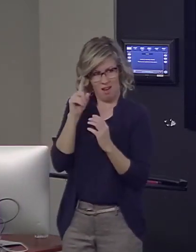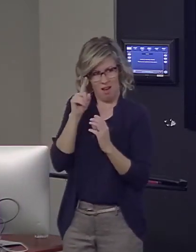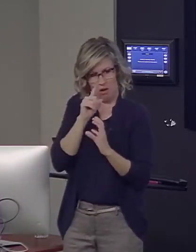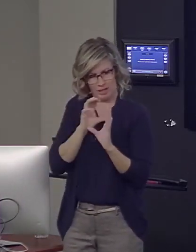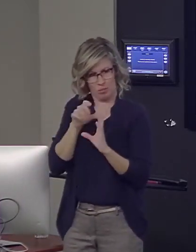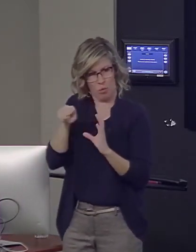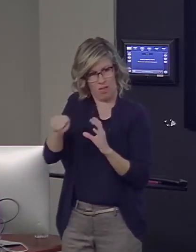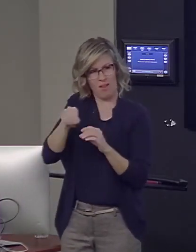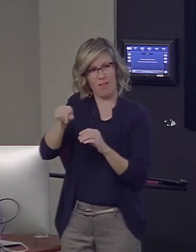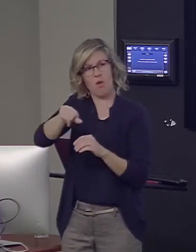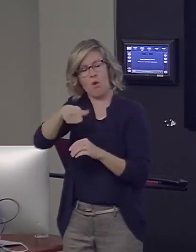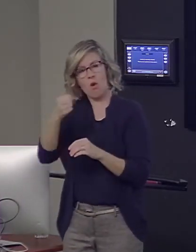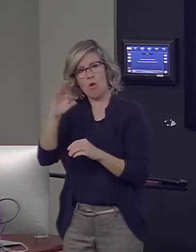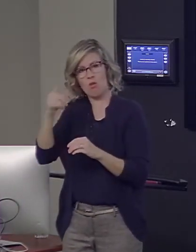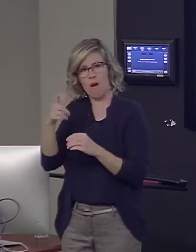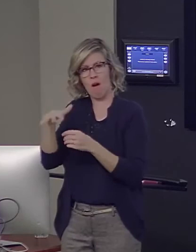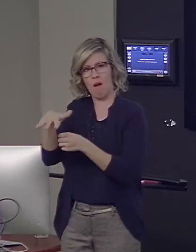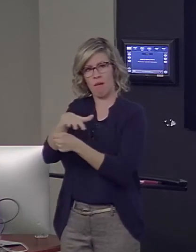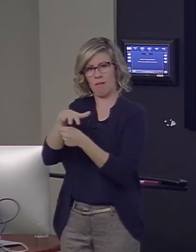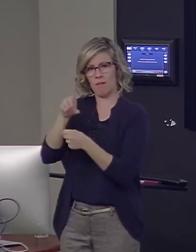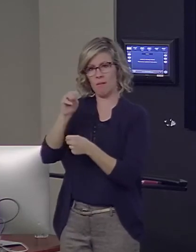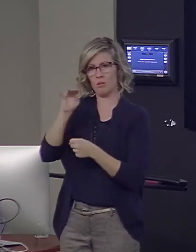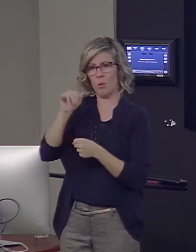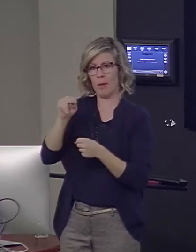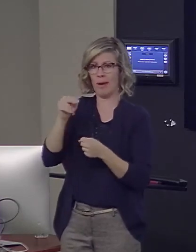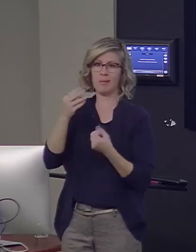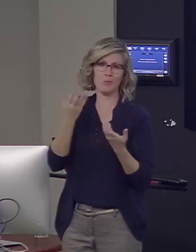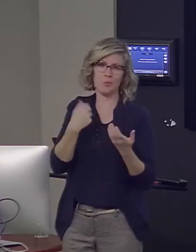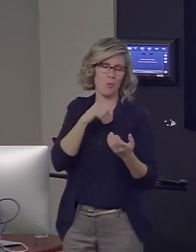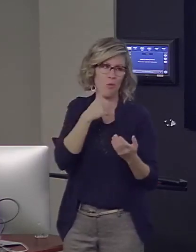cognitive domains. I don't have an answer about that yet,